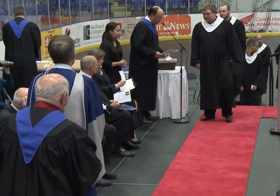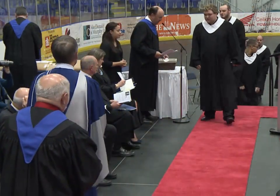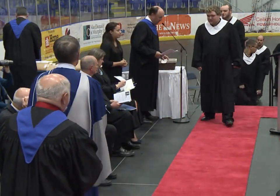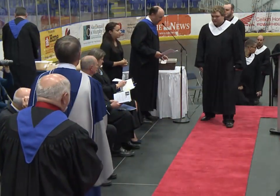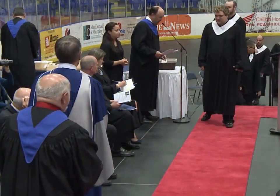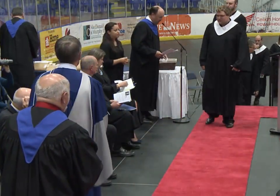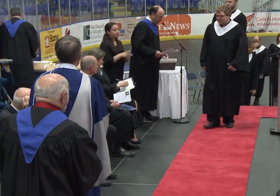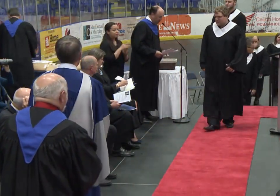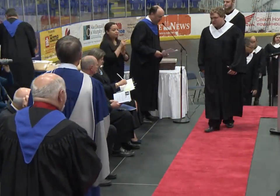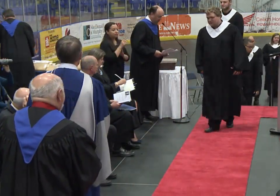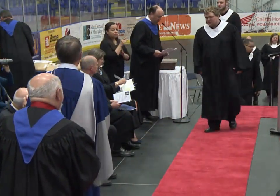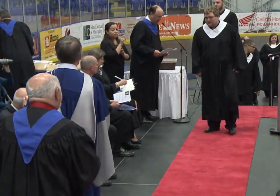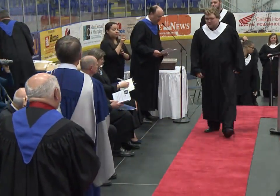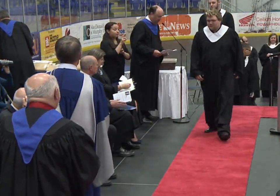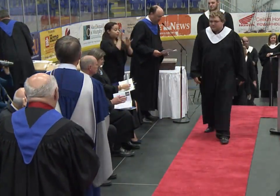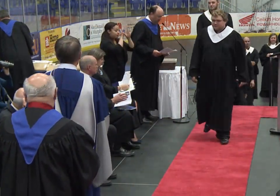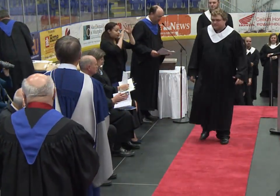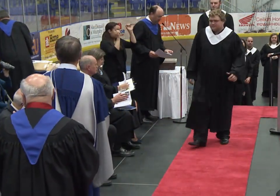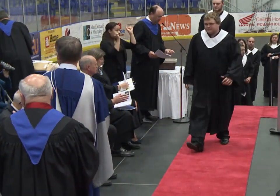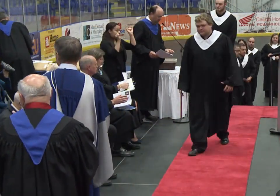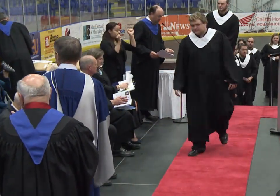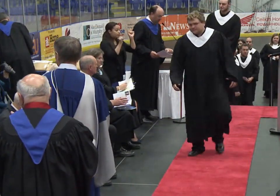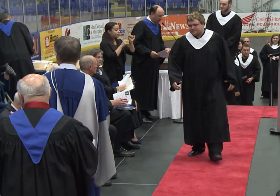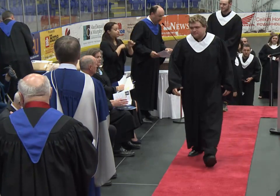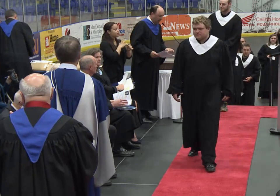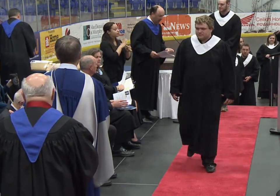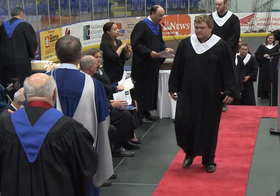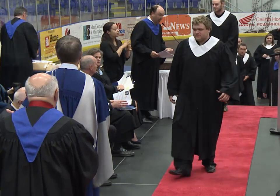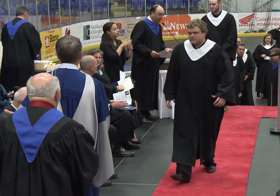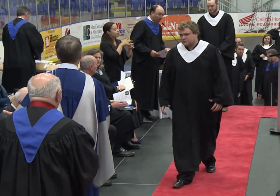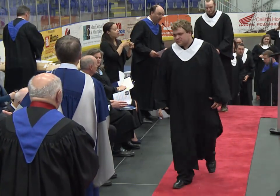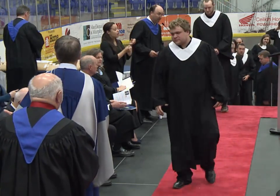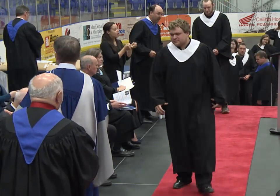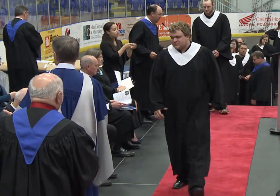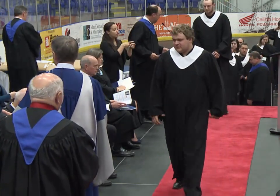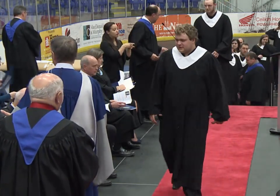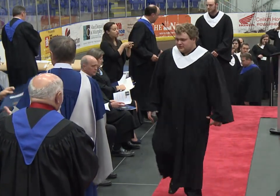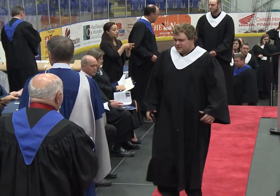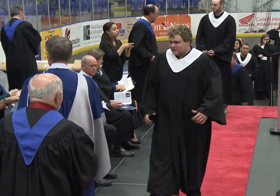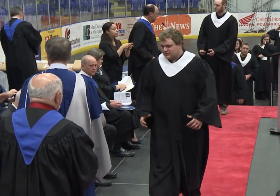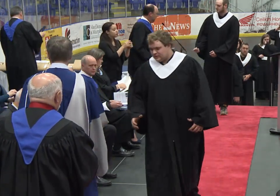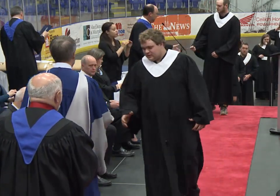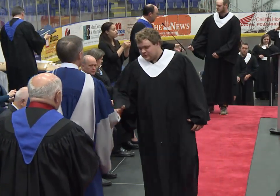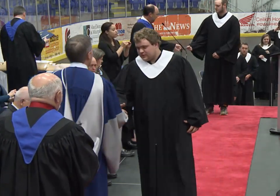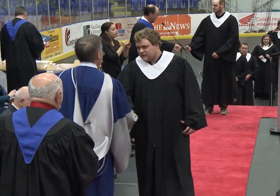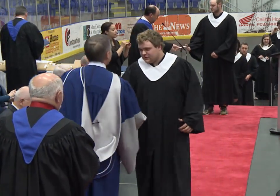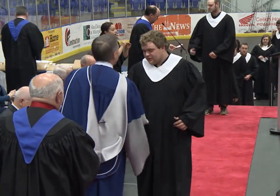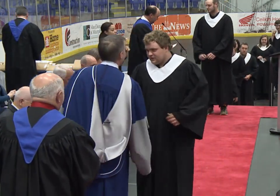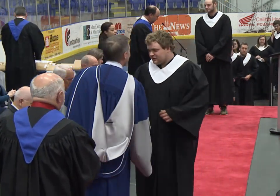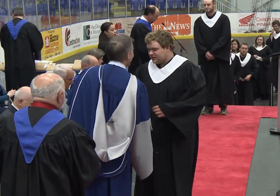Mr. President, the candidates for Certificate in Automotive Service and Repair, Aaron Coleman.